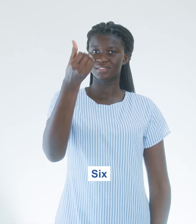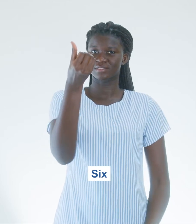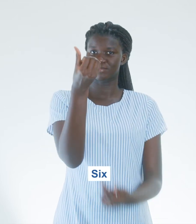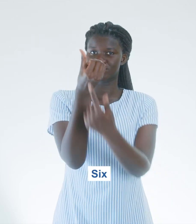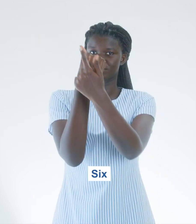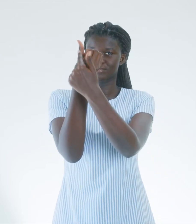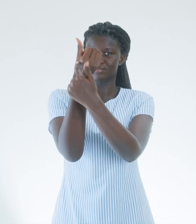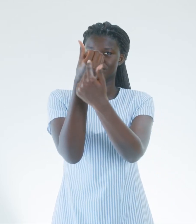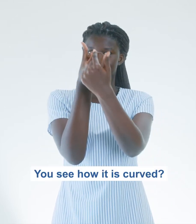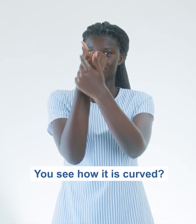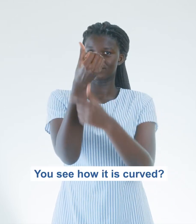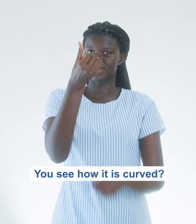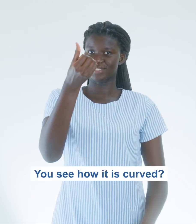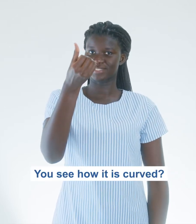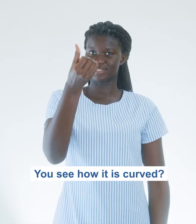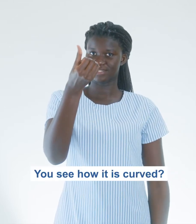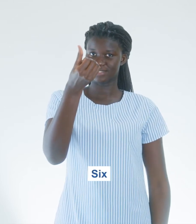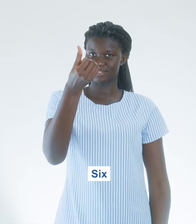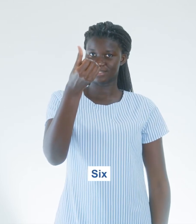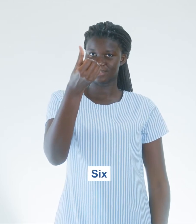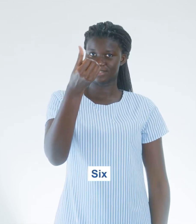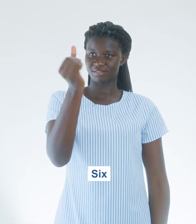6. You see how it is curved? 6,